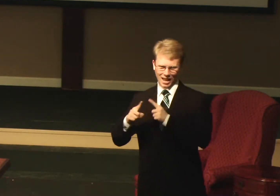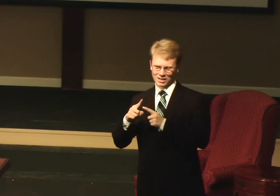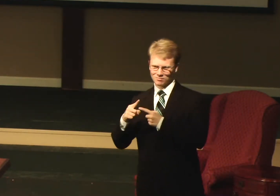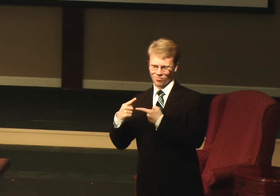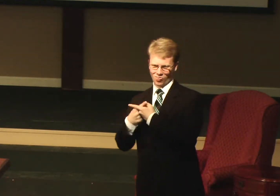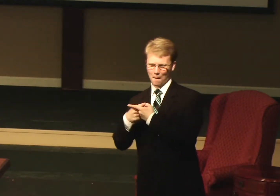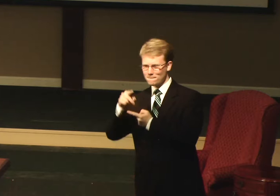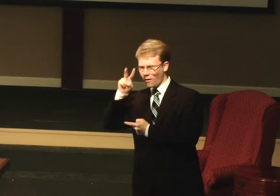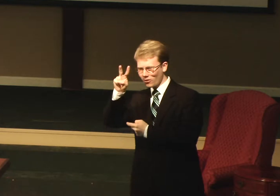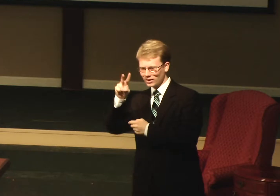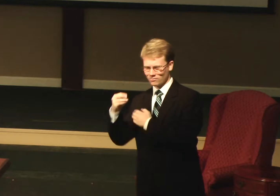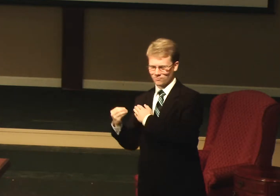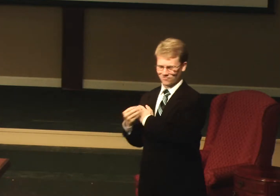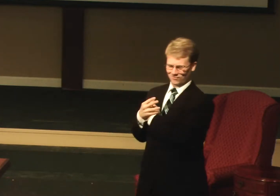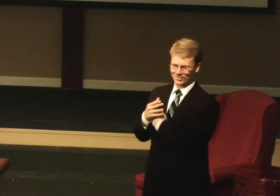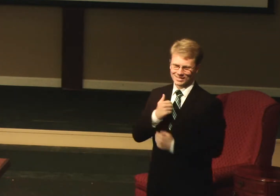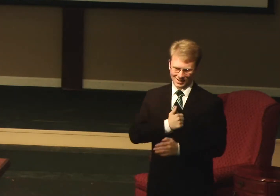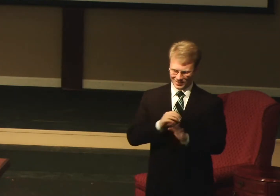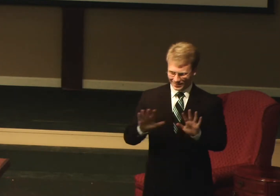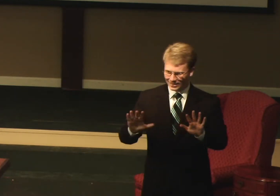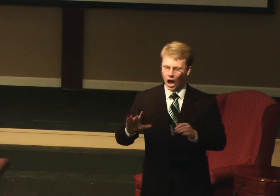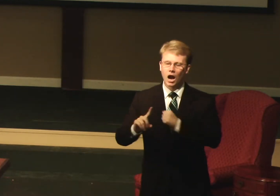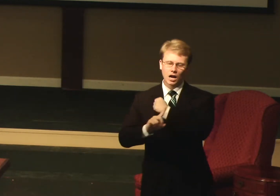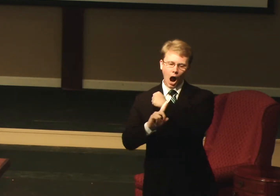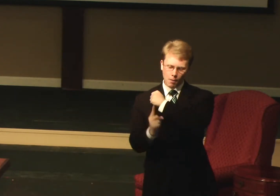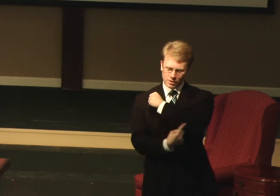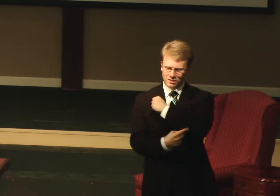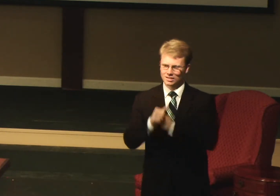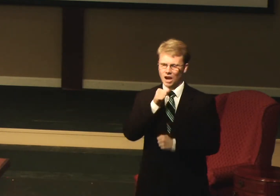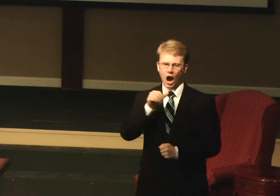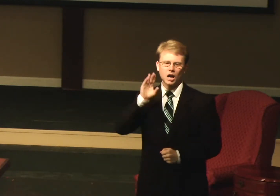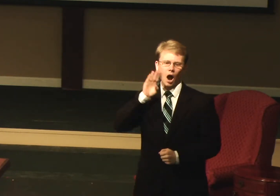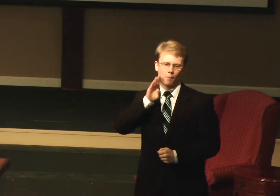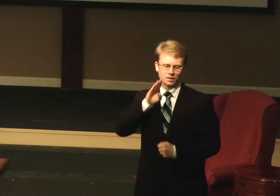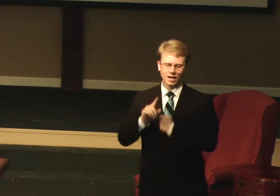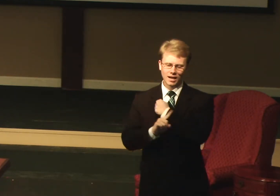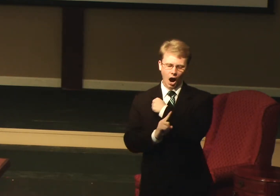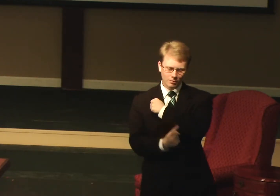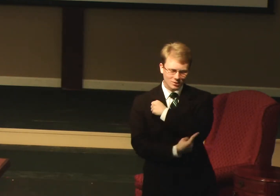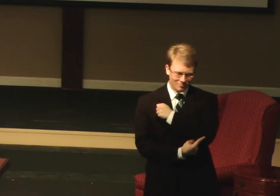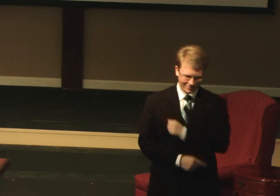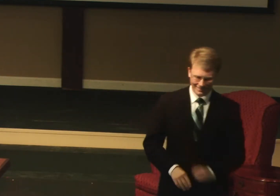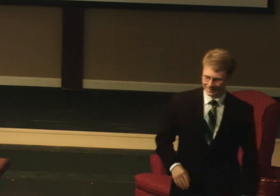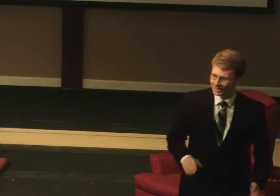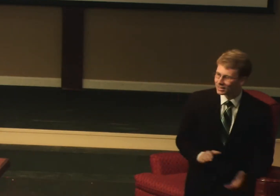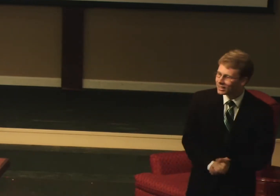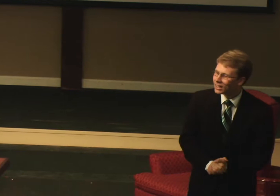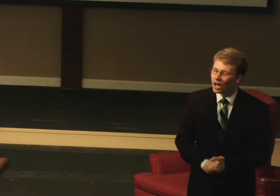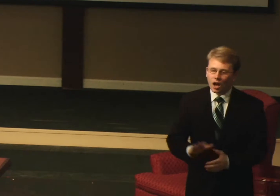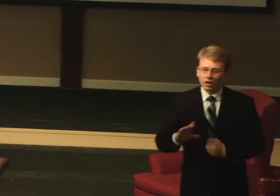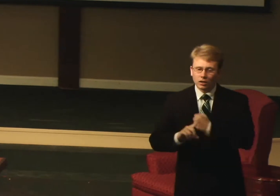dump. I'm sorry, I got a little bit of a Peruvian influence there with my